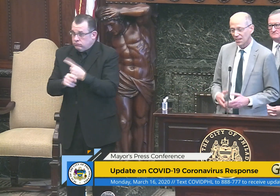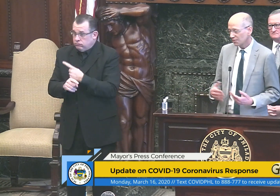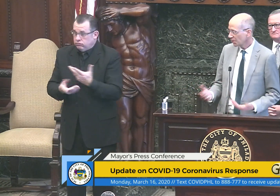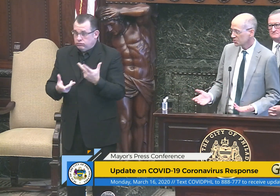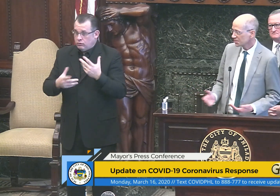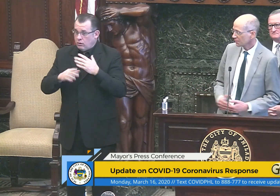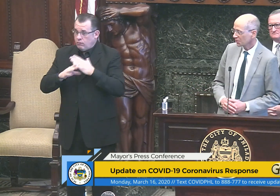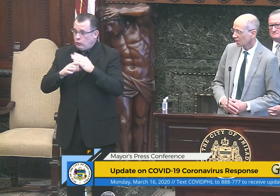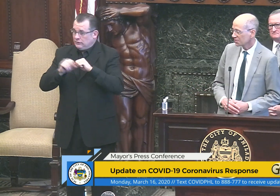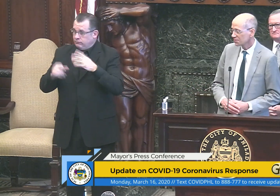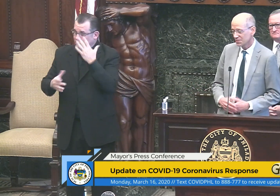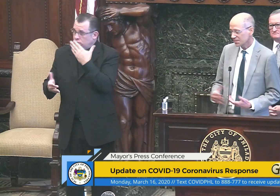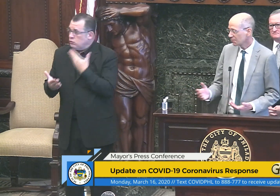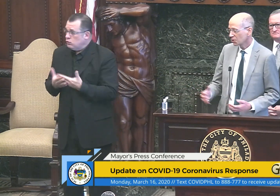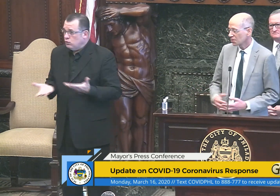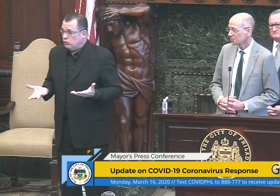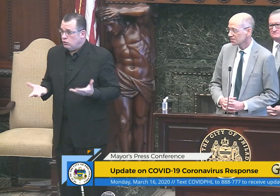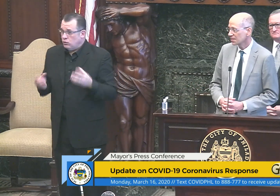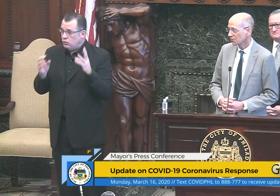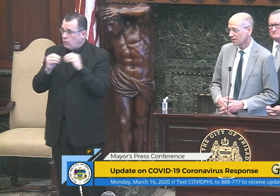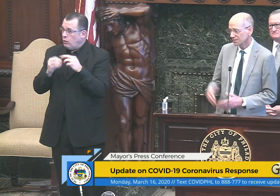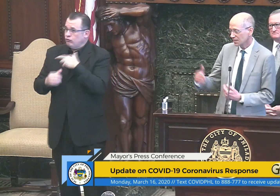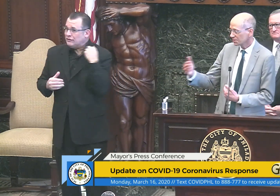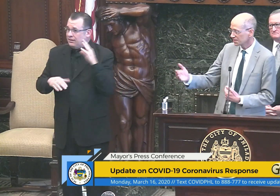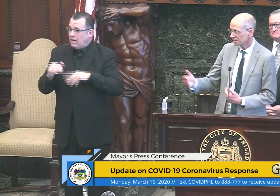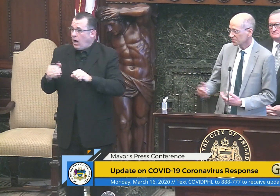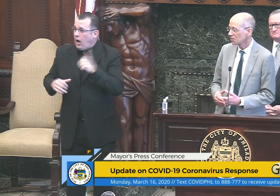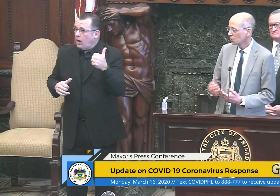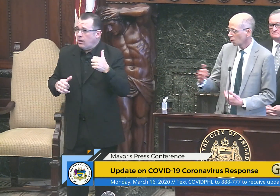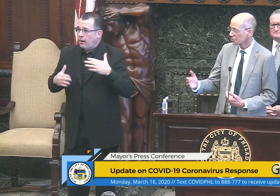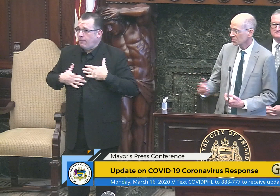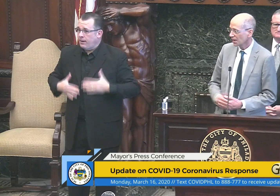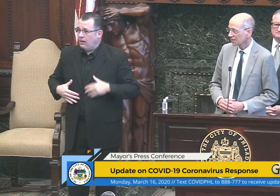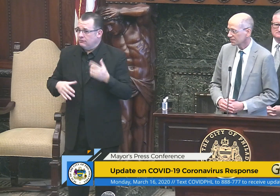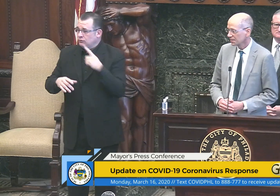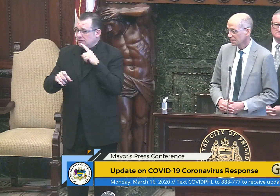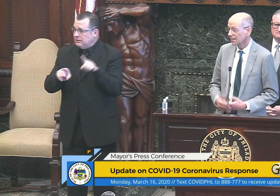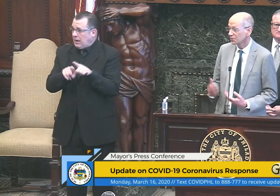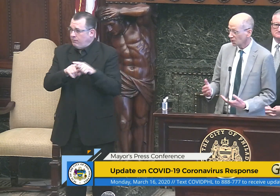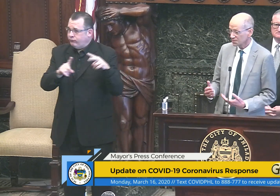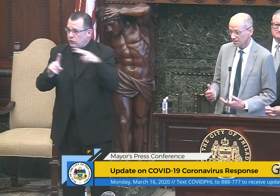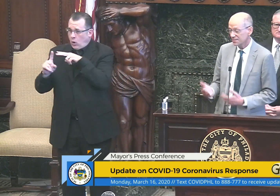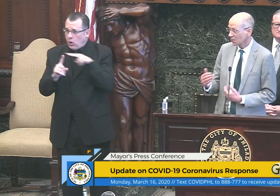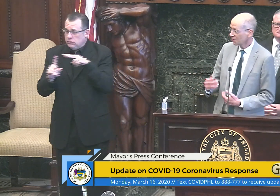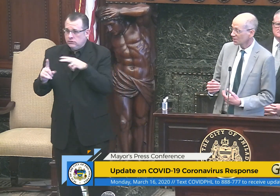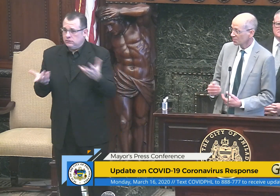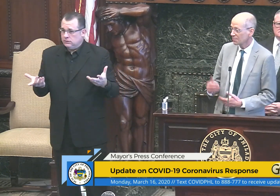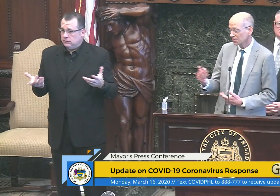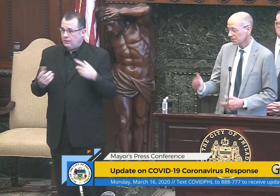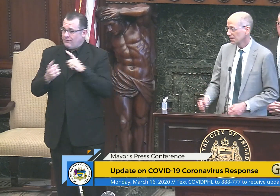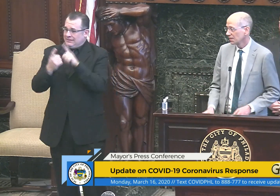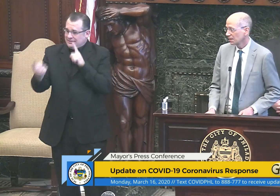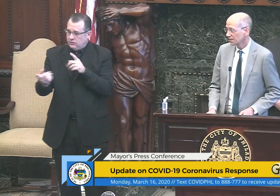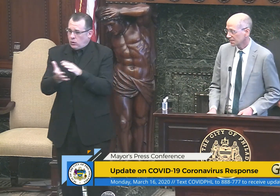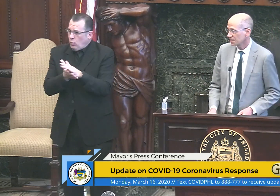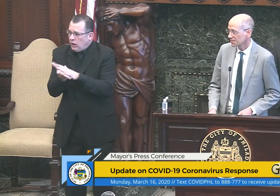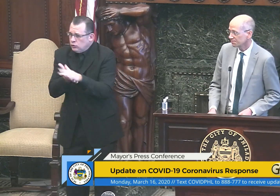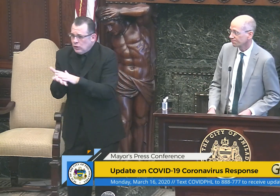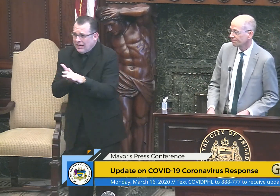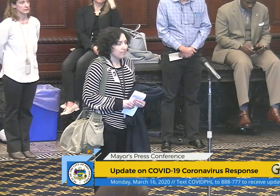else. Everybody should take precautions, but the same precautions as anyone else. Keep a distance, wash your hands, and if you are sick, stay away from other people,